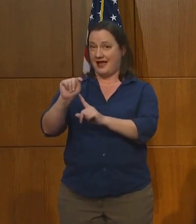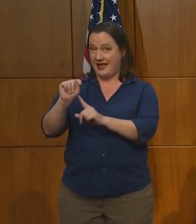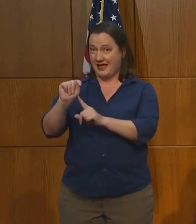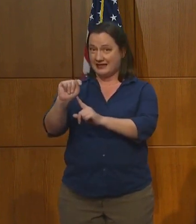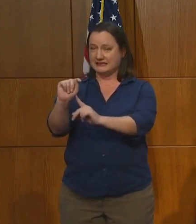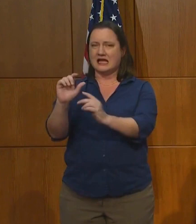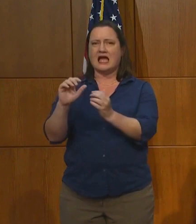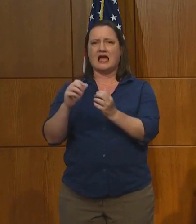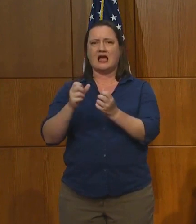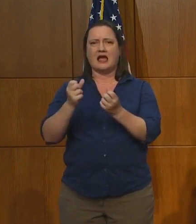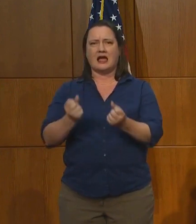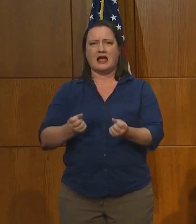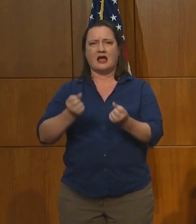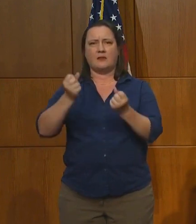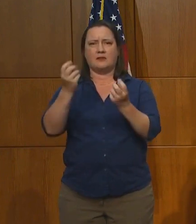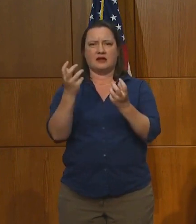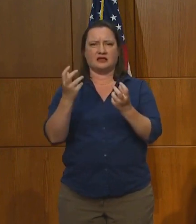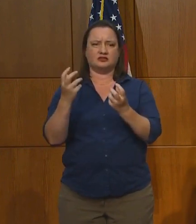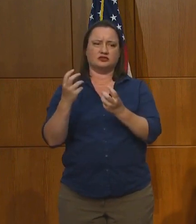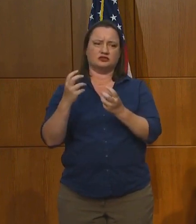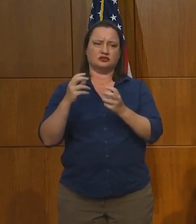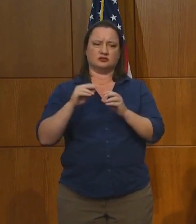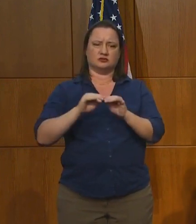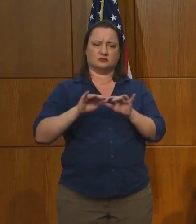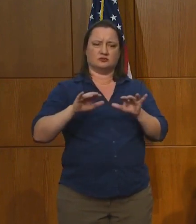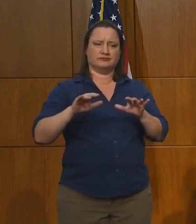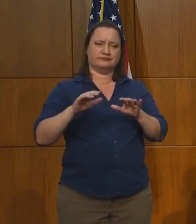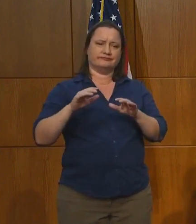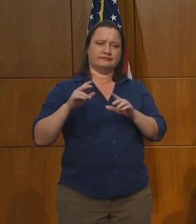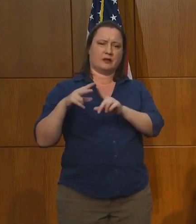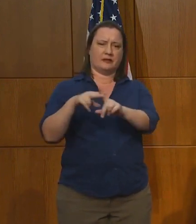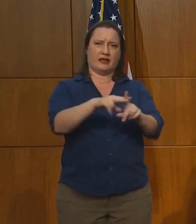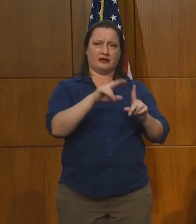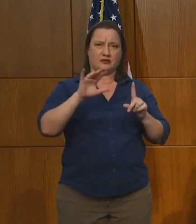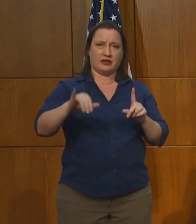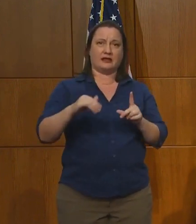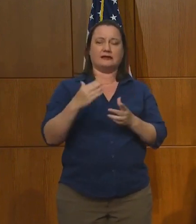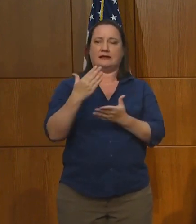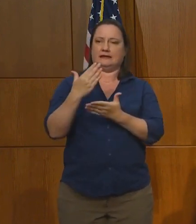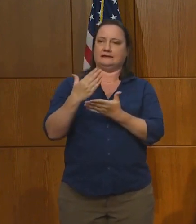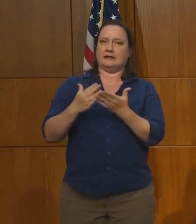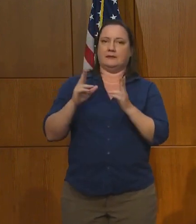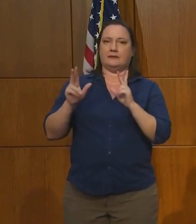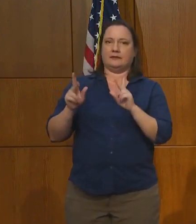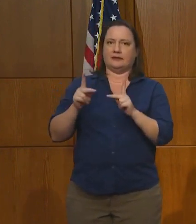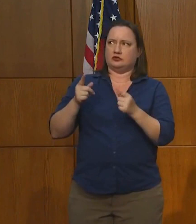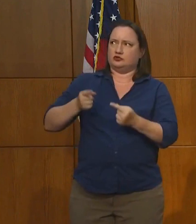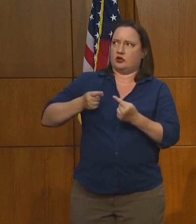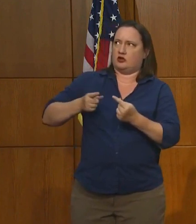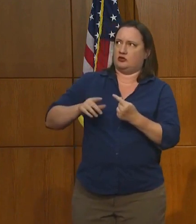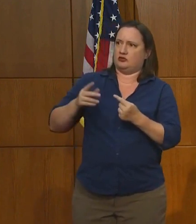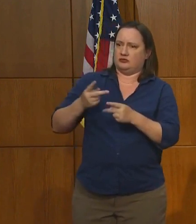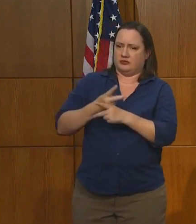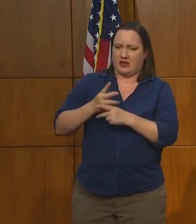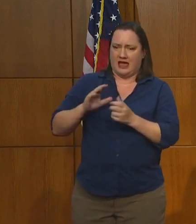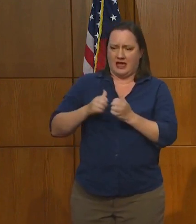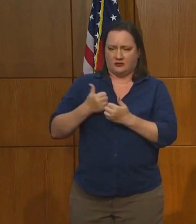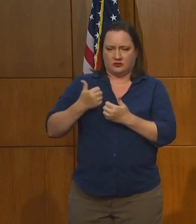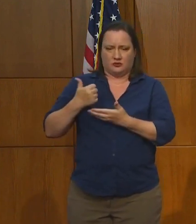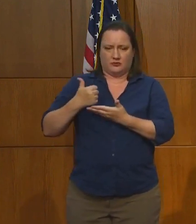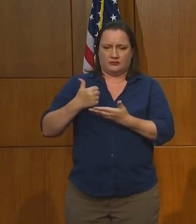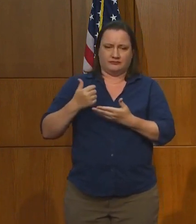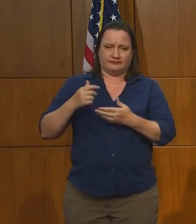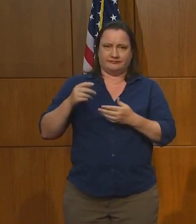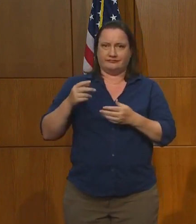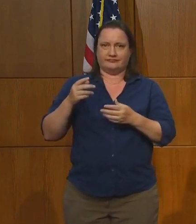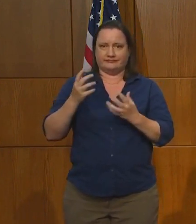say they're struggling in terms of trying to find childcare as school systems get back to normal or close to normal.